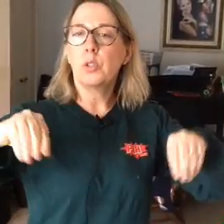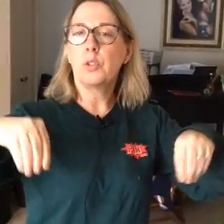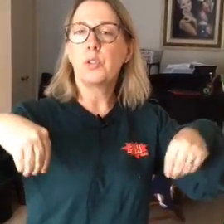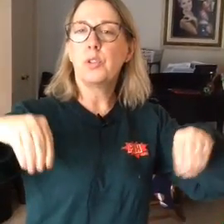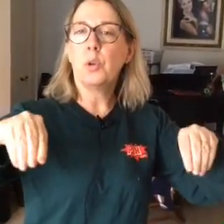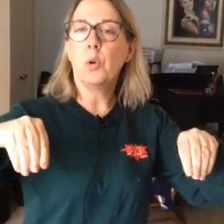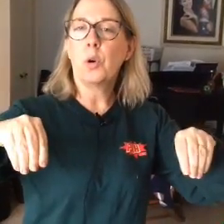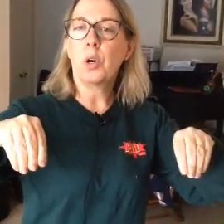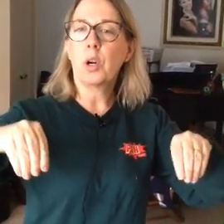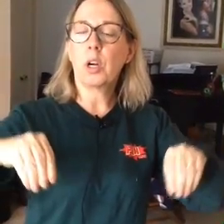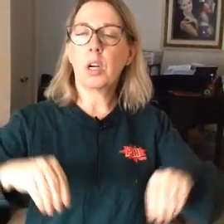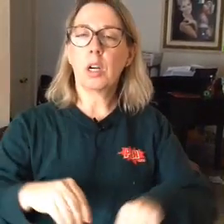store,